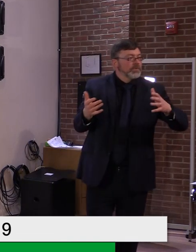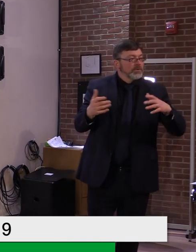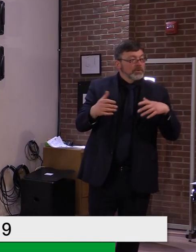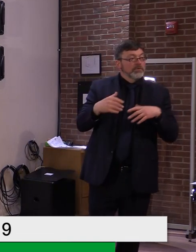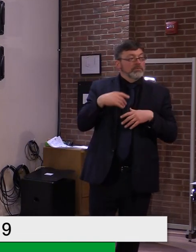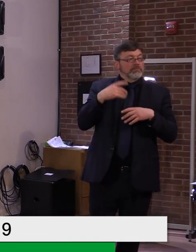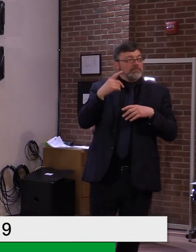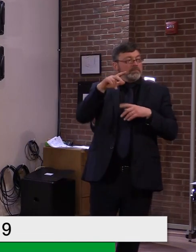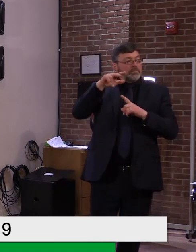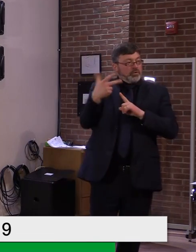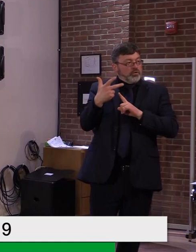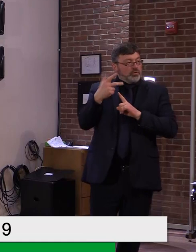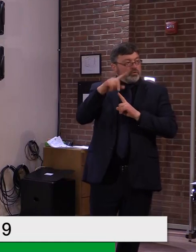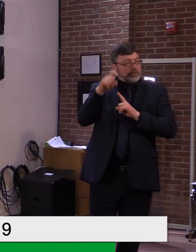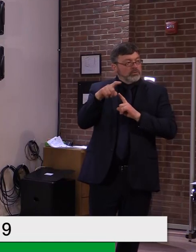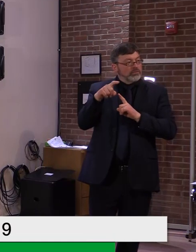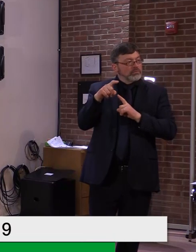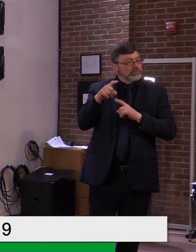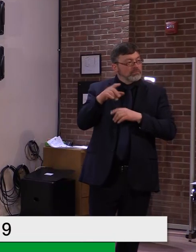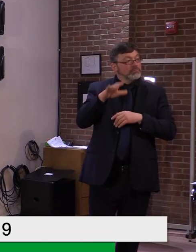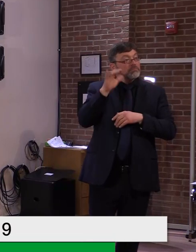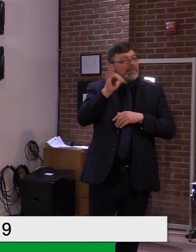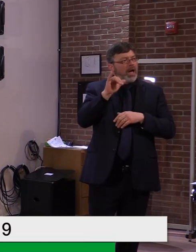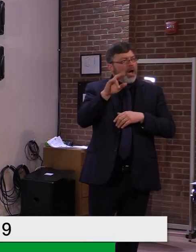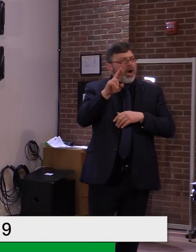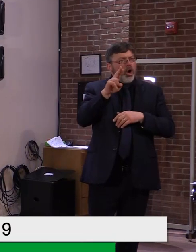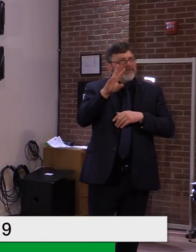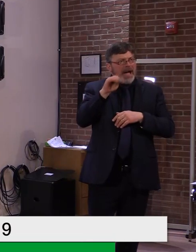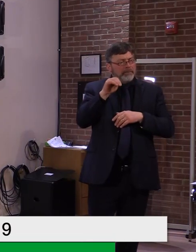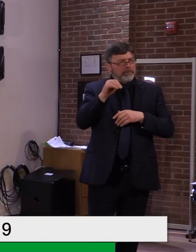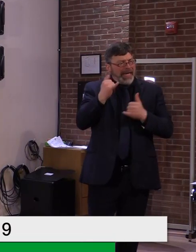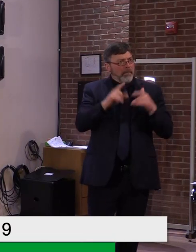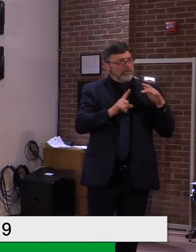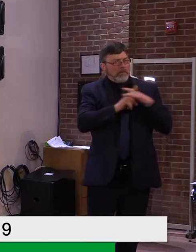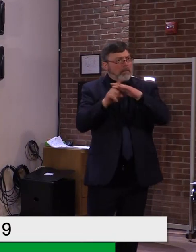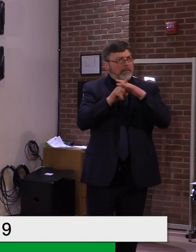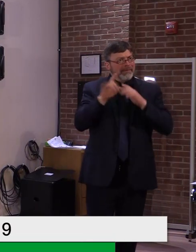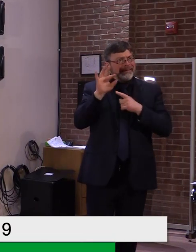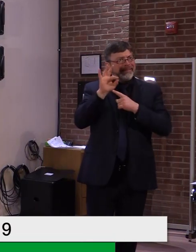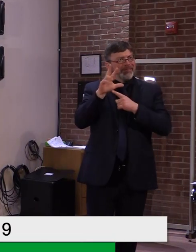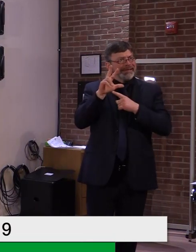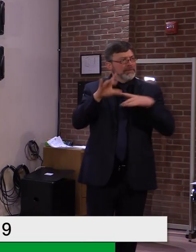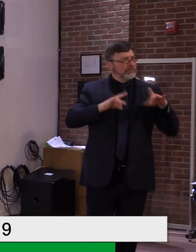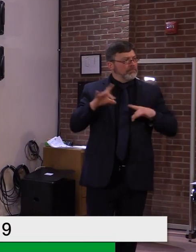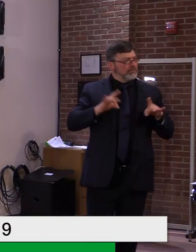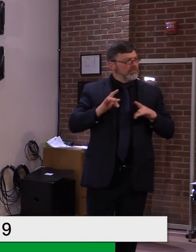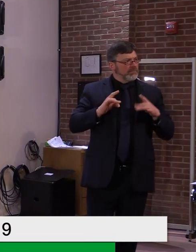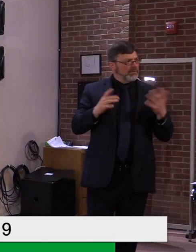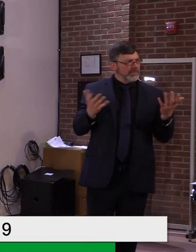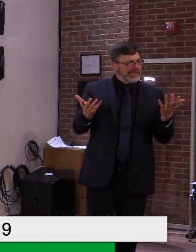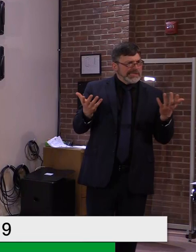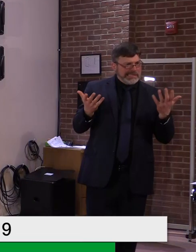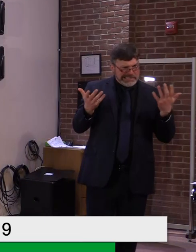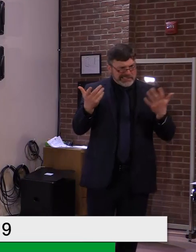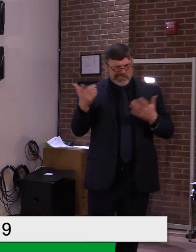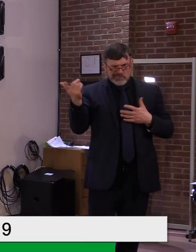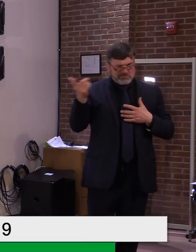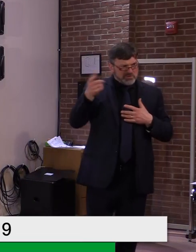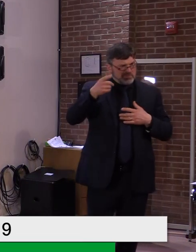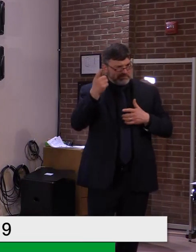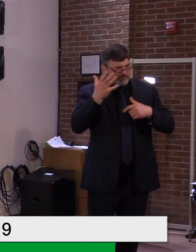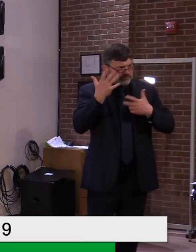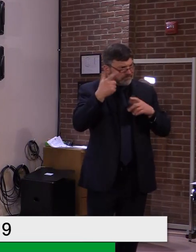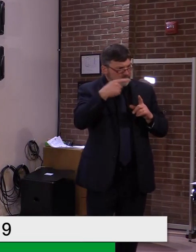down if cases continue to rise? I'll let Dr. Levine answer that, but we do have a good working relationship with